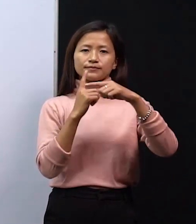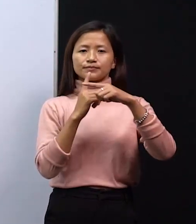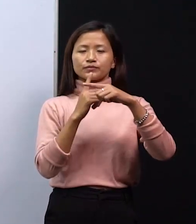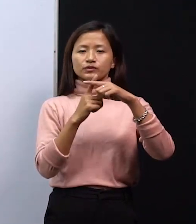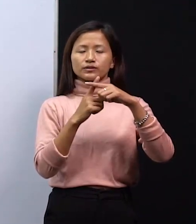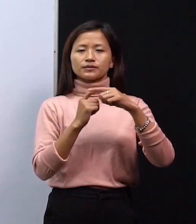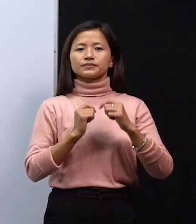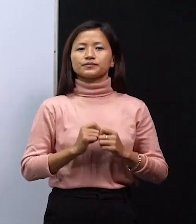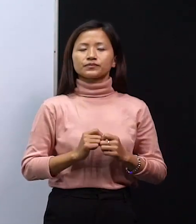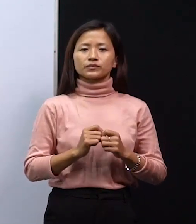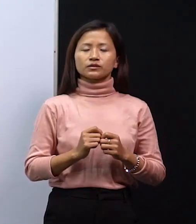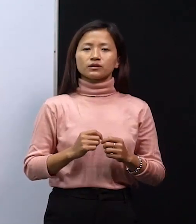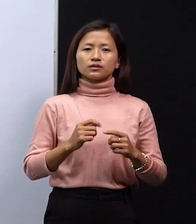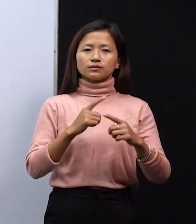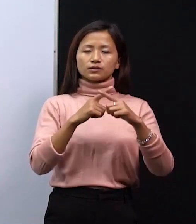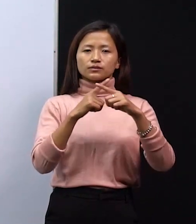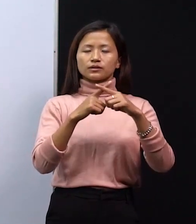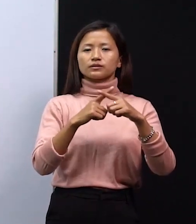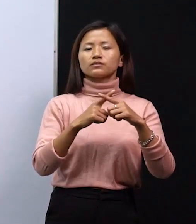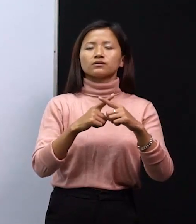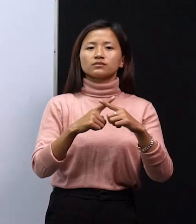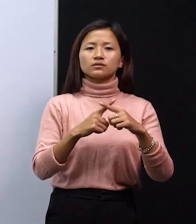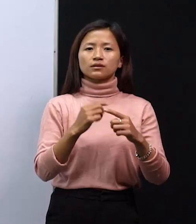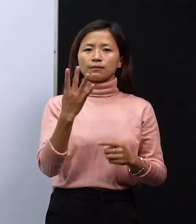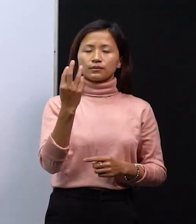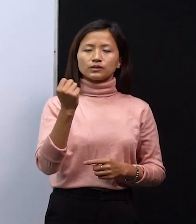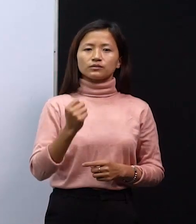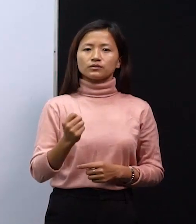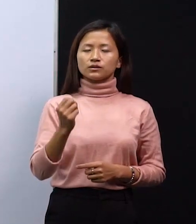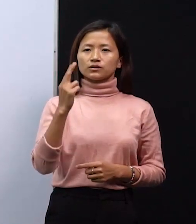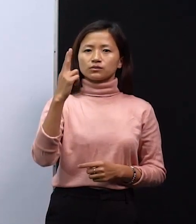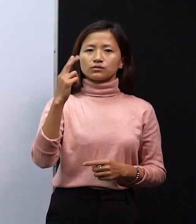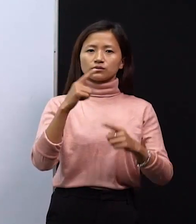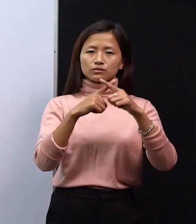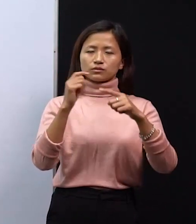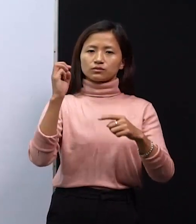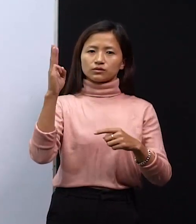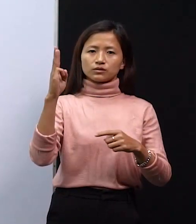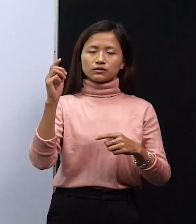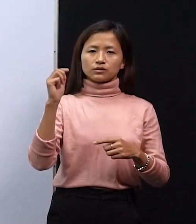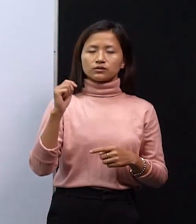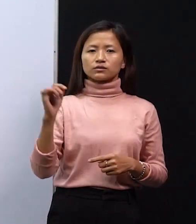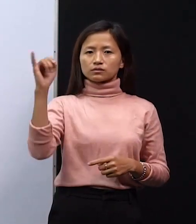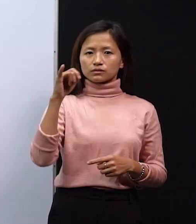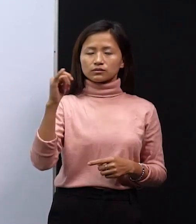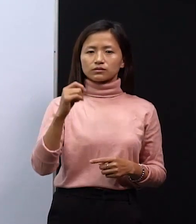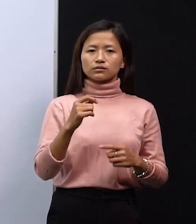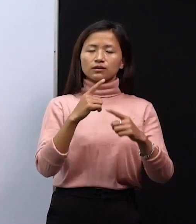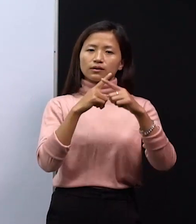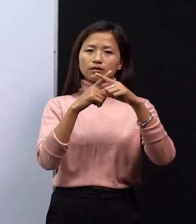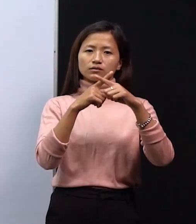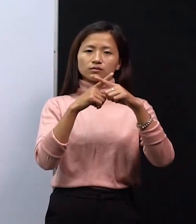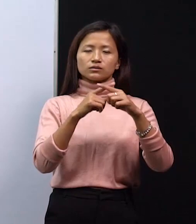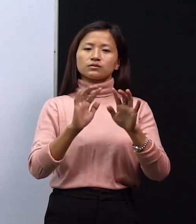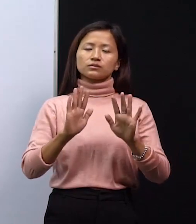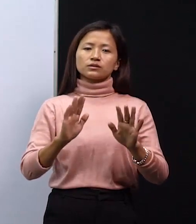3 terms you can multiply directly. Multiply the numbers. 2 into 3 is 6. X will remain as